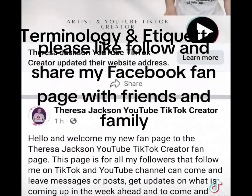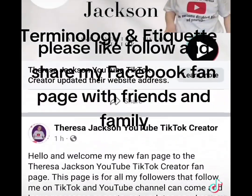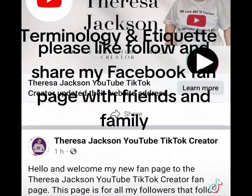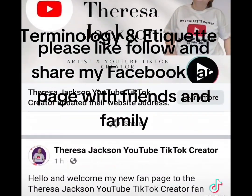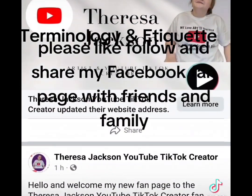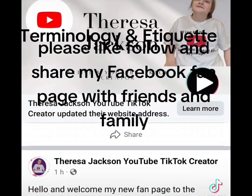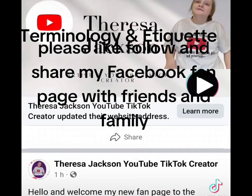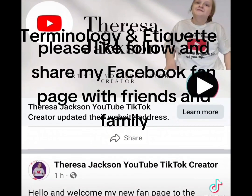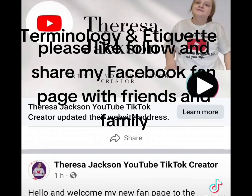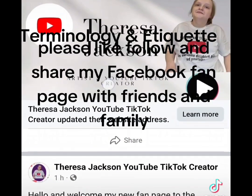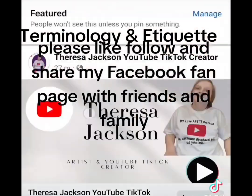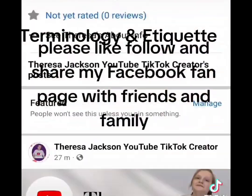Bye. Bye.